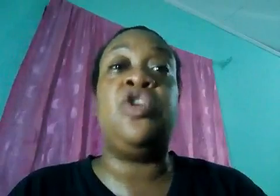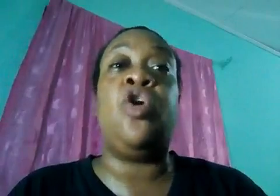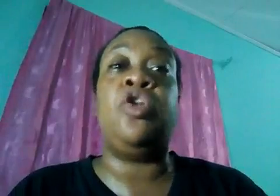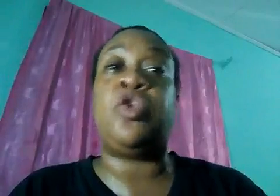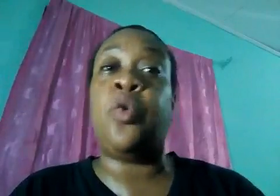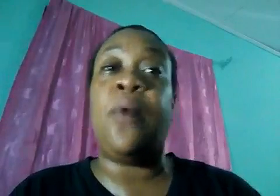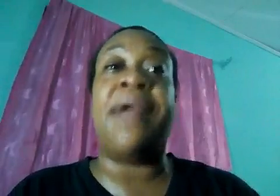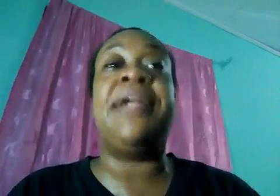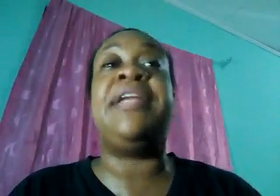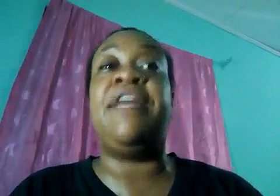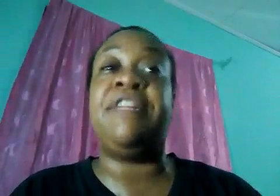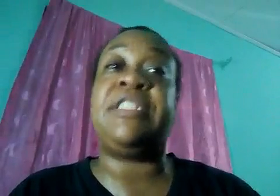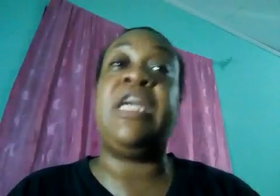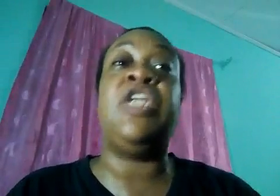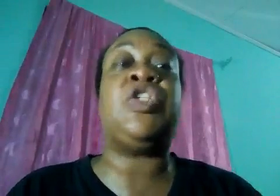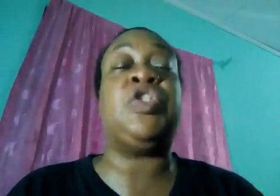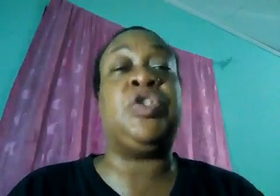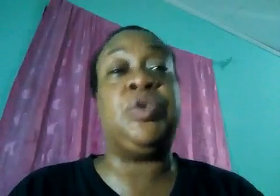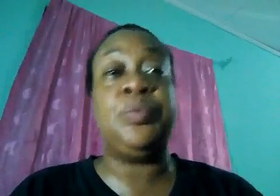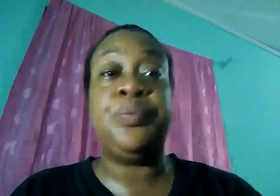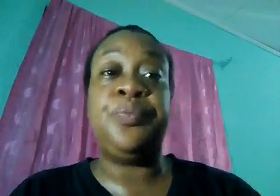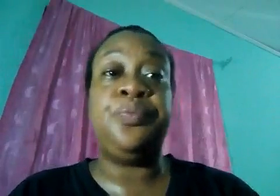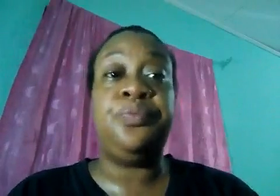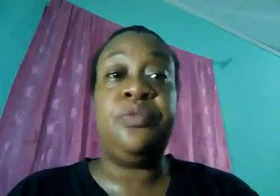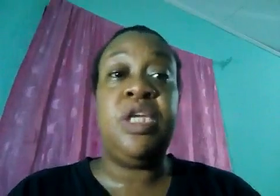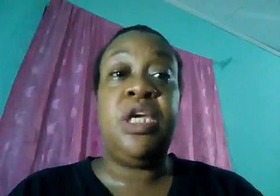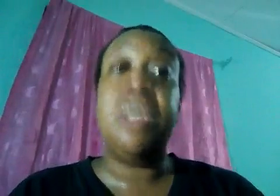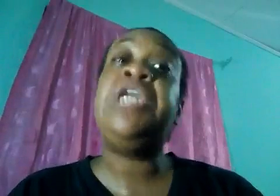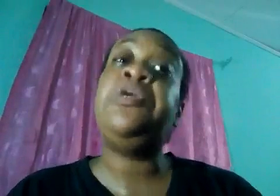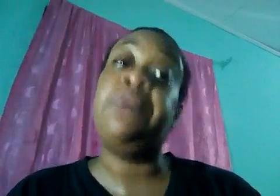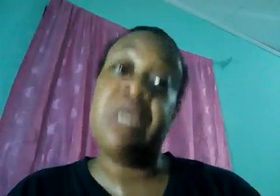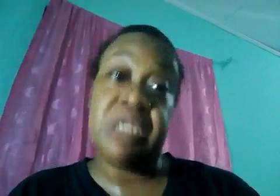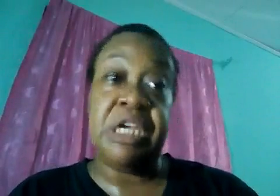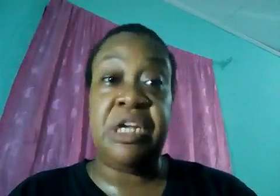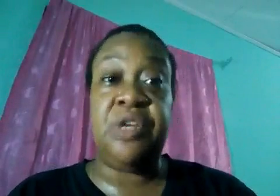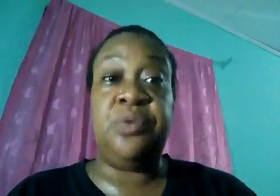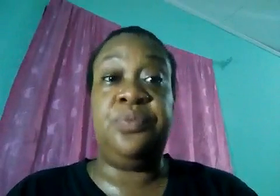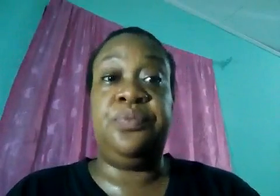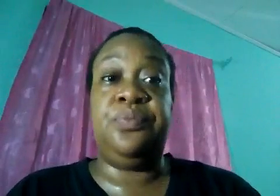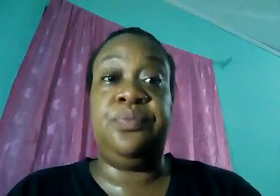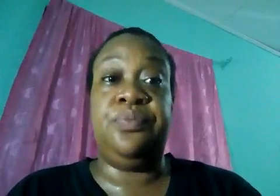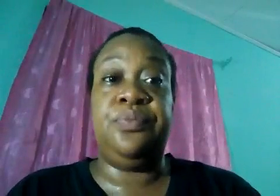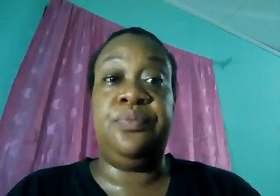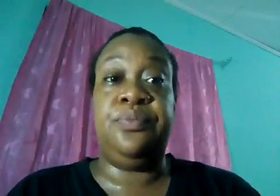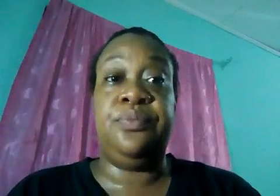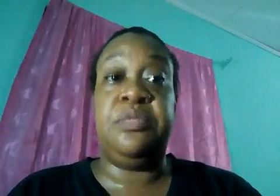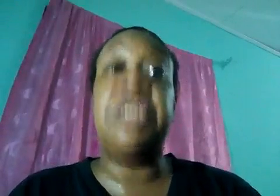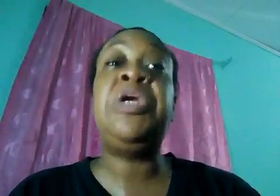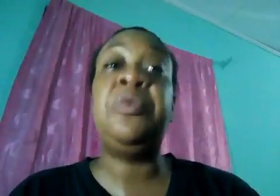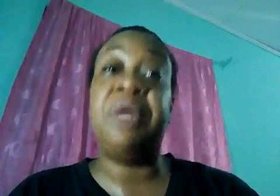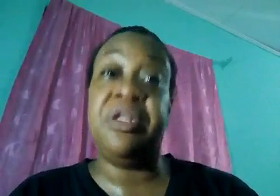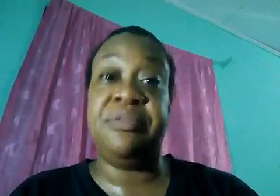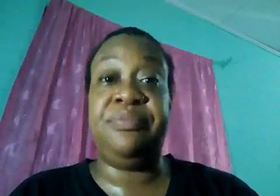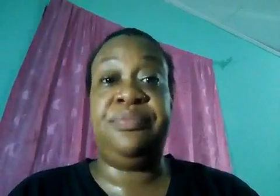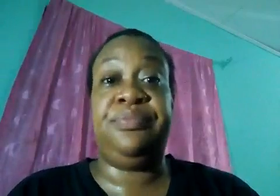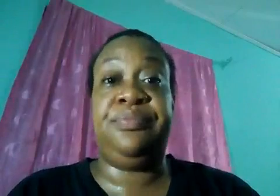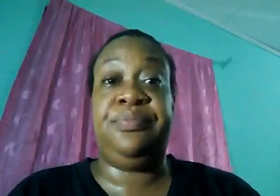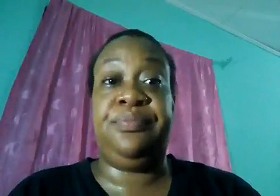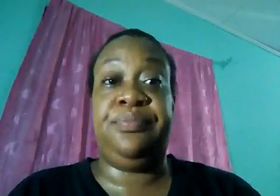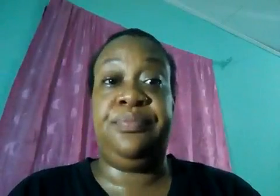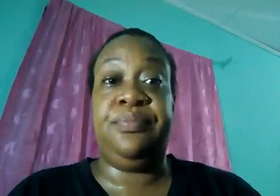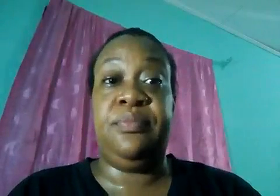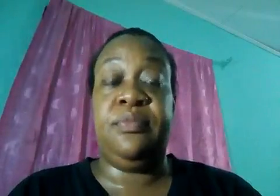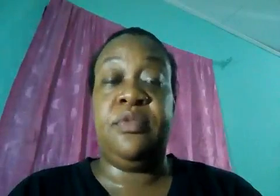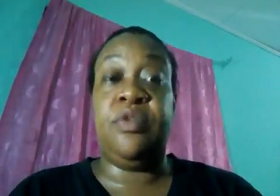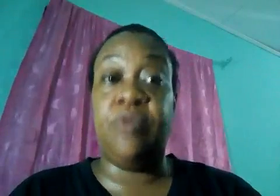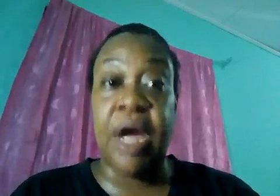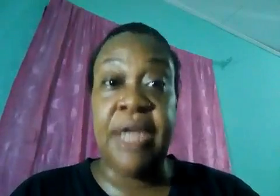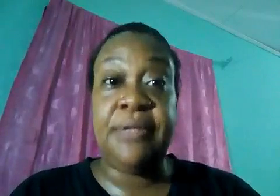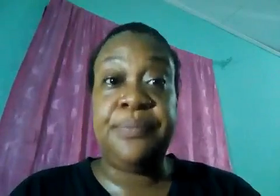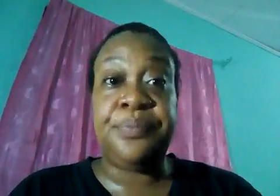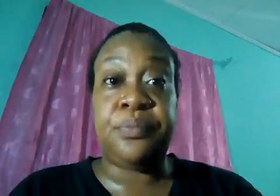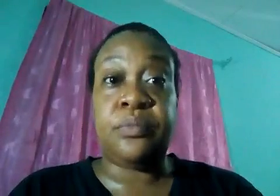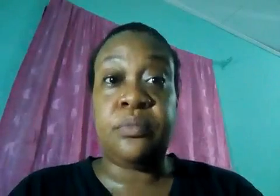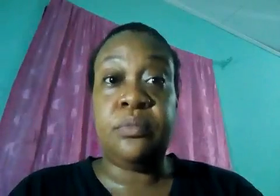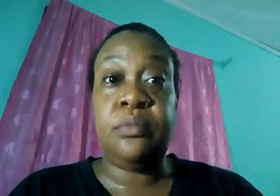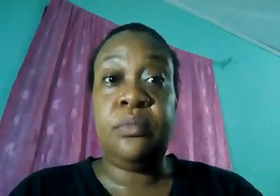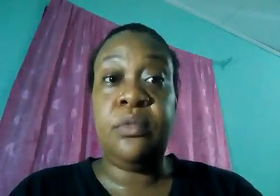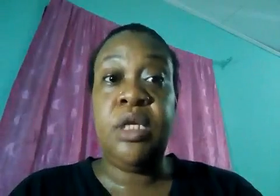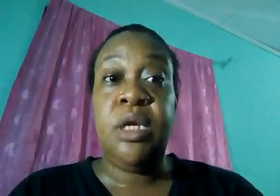what the devil tell you to do, he will kill you. He will. Right? But